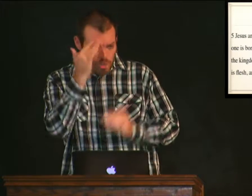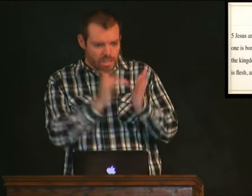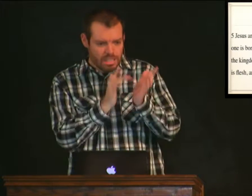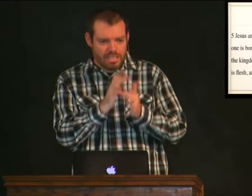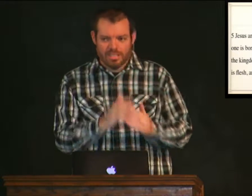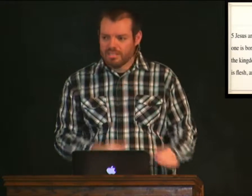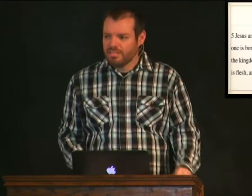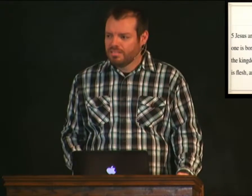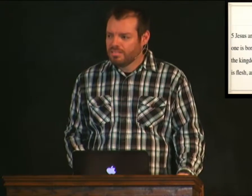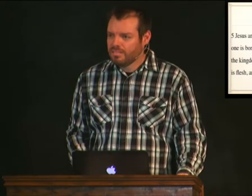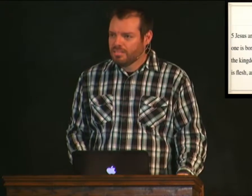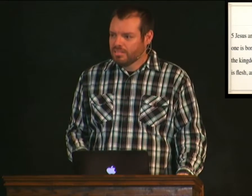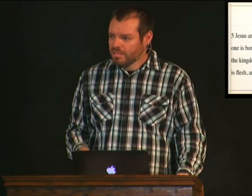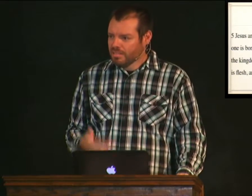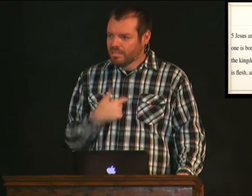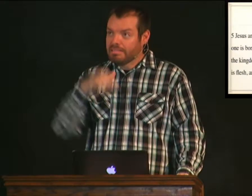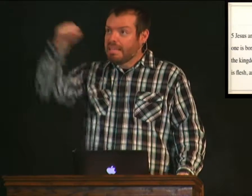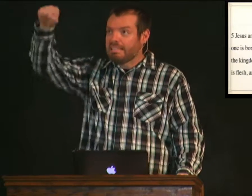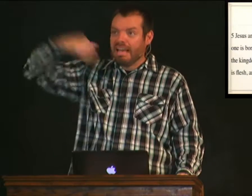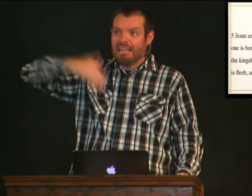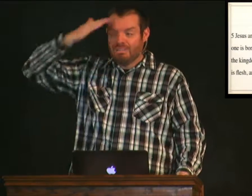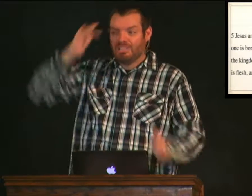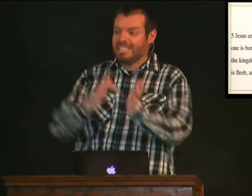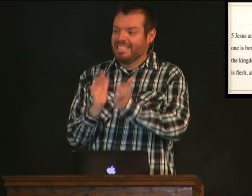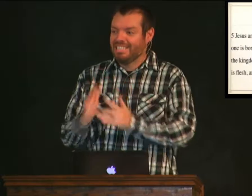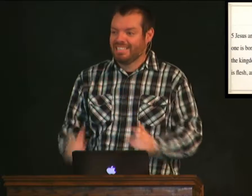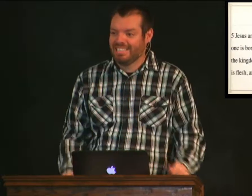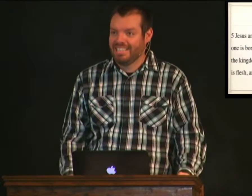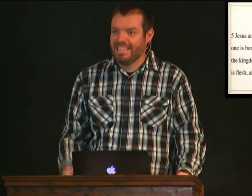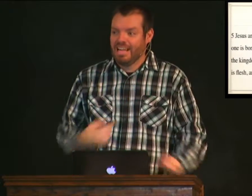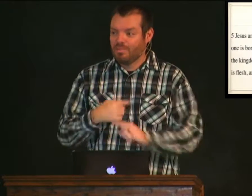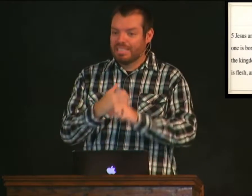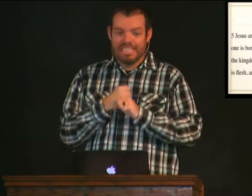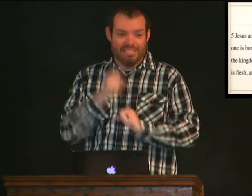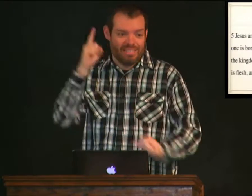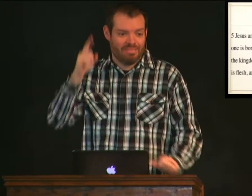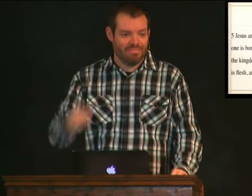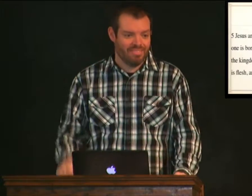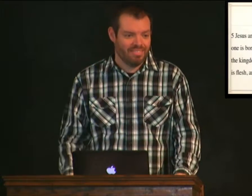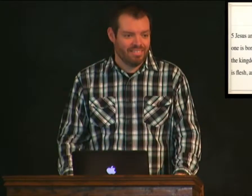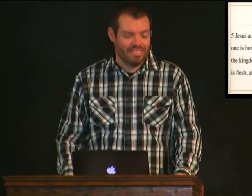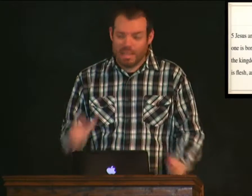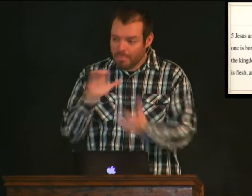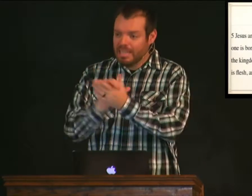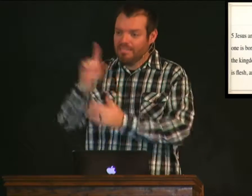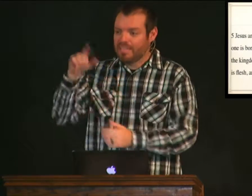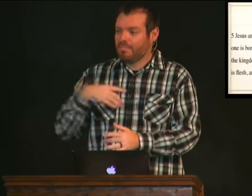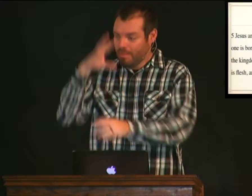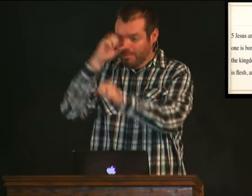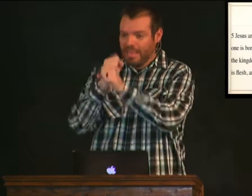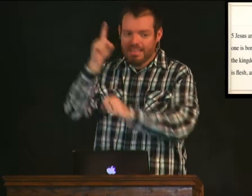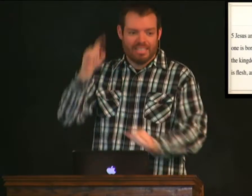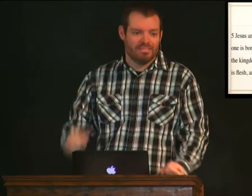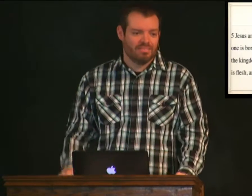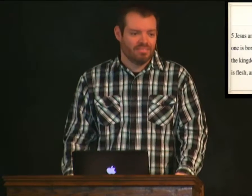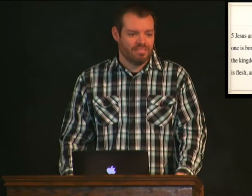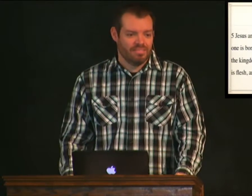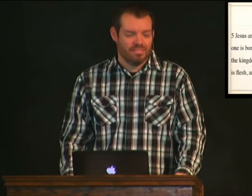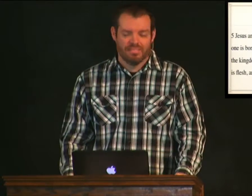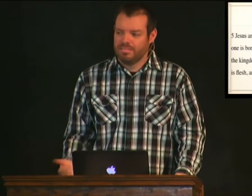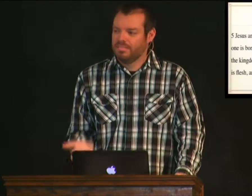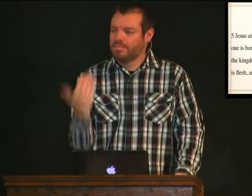Do you know Jesus? Yes, I know Jesus. I received him. And I believe in him. I have faith in